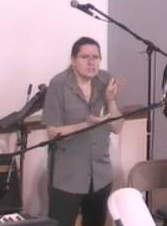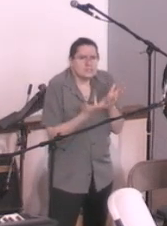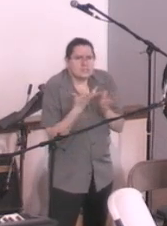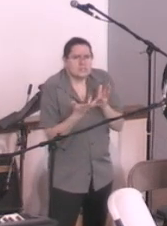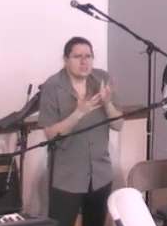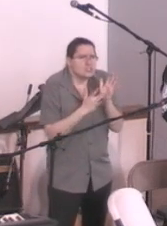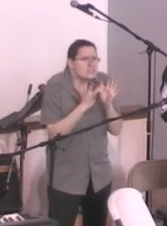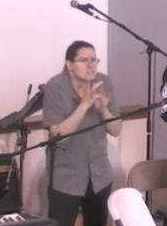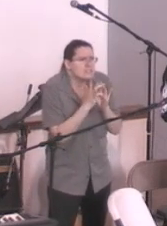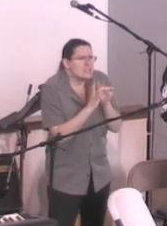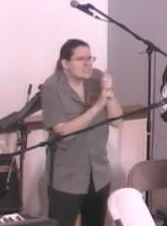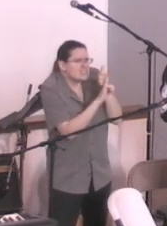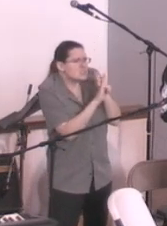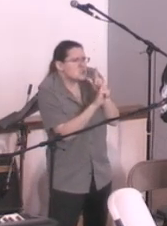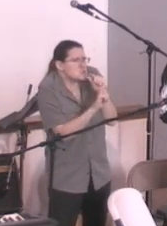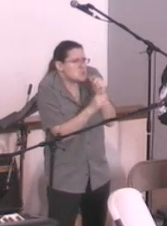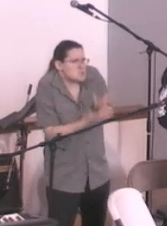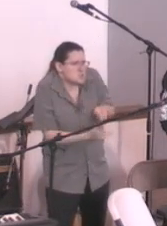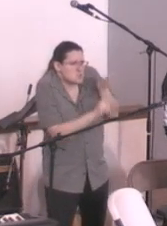who Jesus really was.